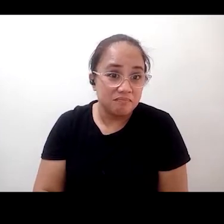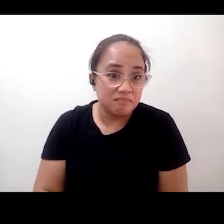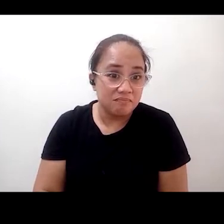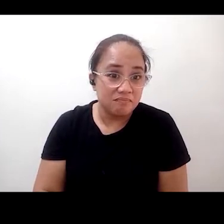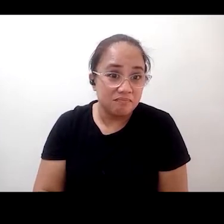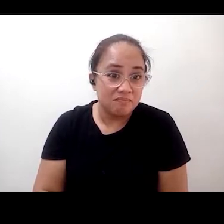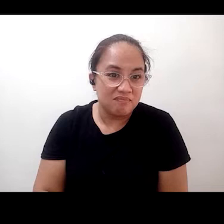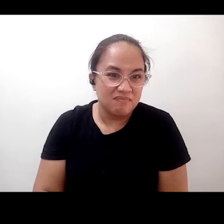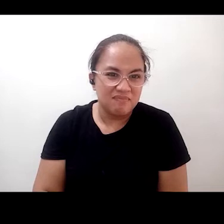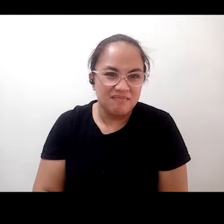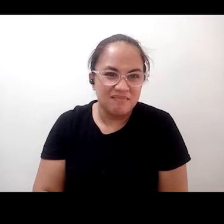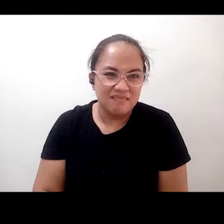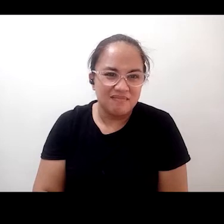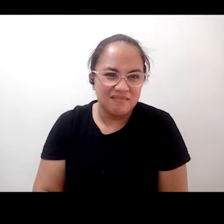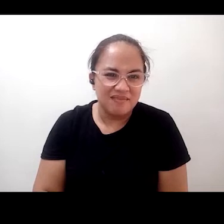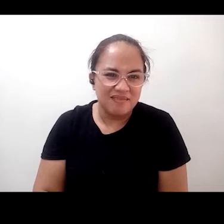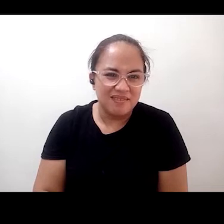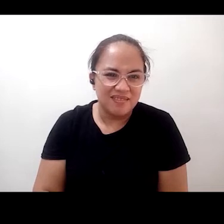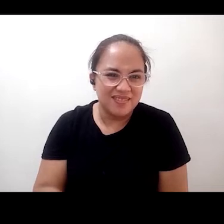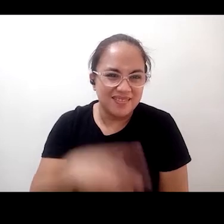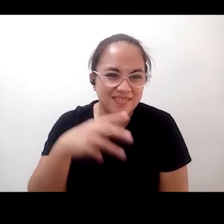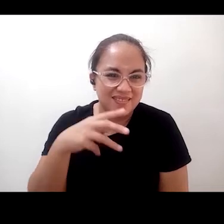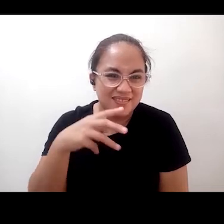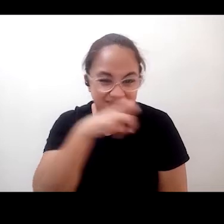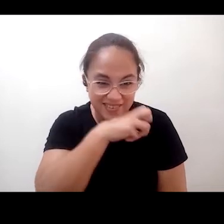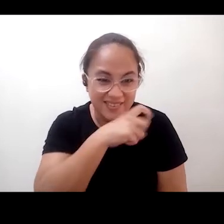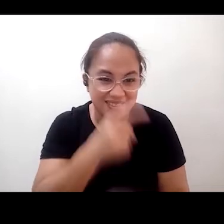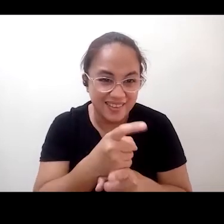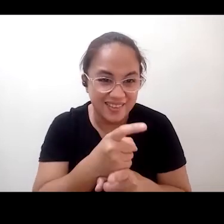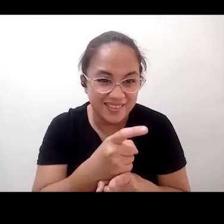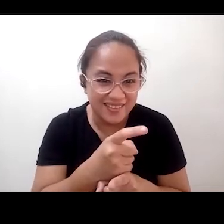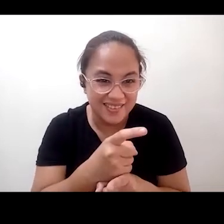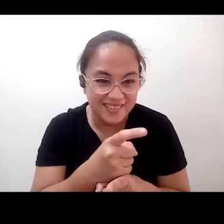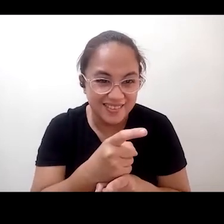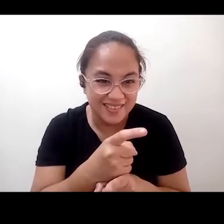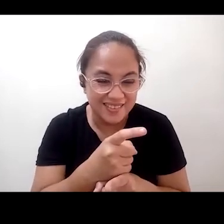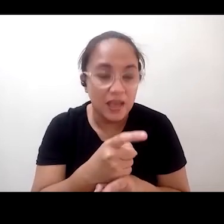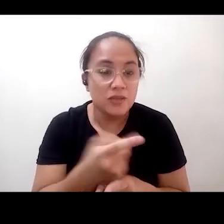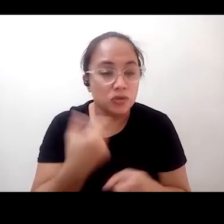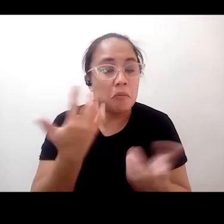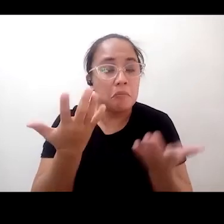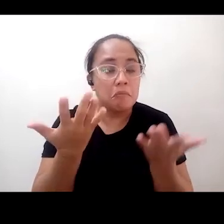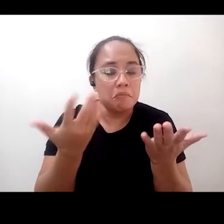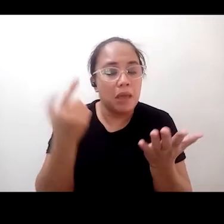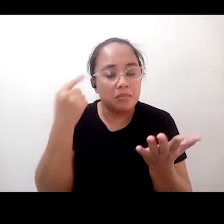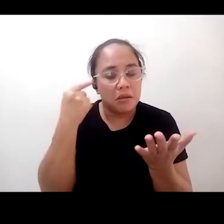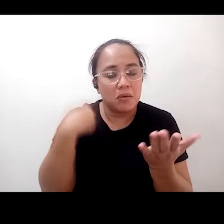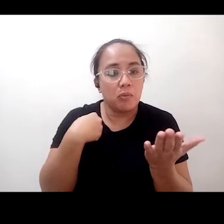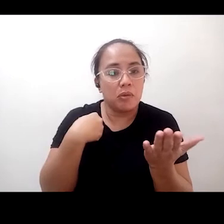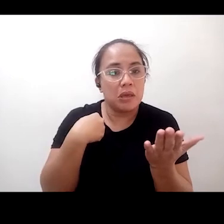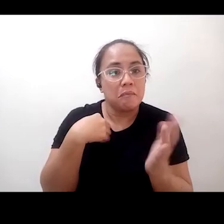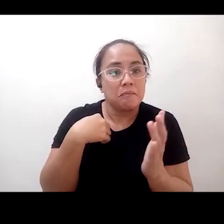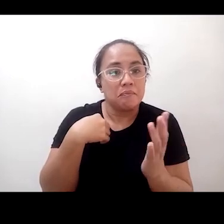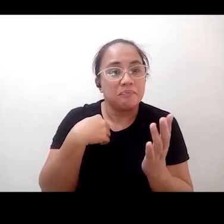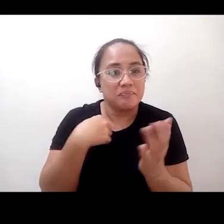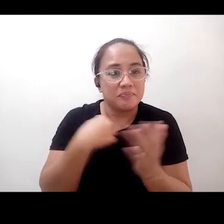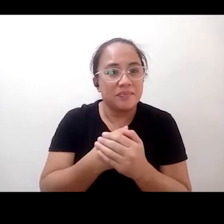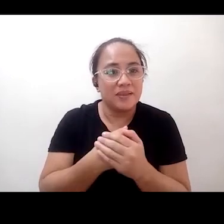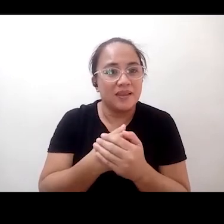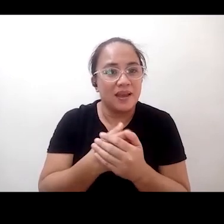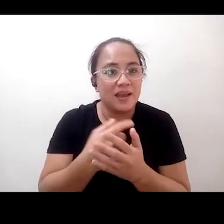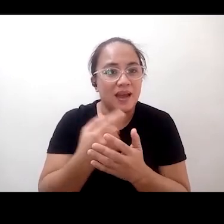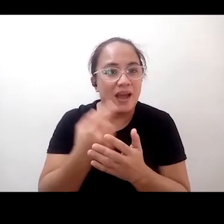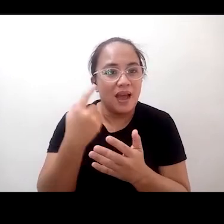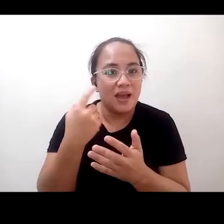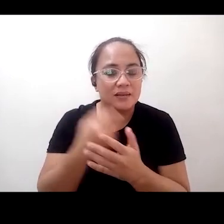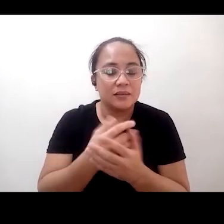a little bit strange. Yeah, okay. So I think we keep the, yeah, yeah. Sir,